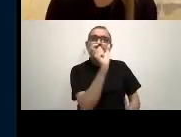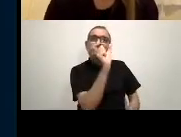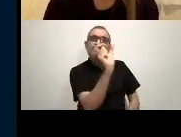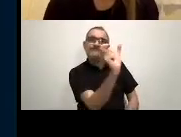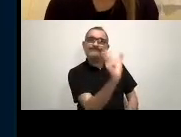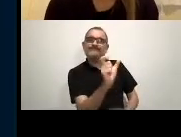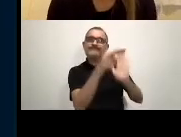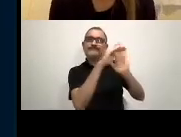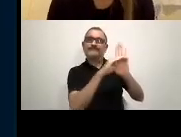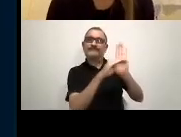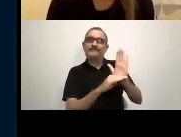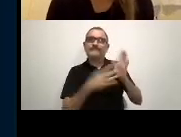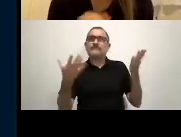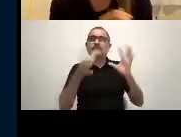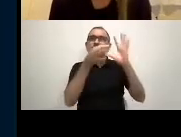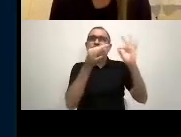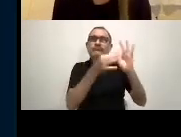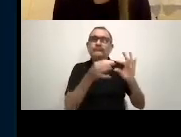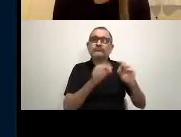Oh, sorry. Okay.